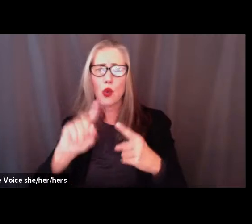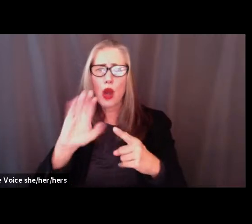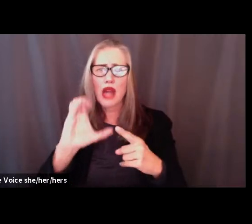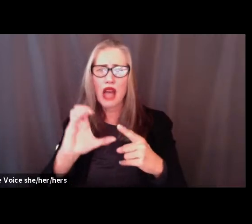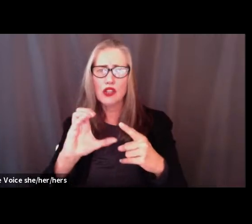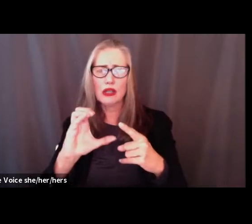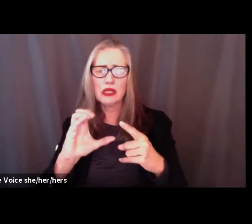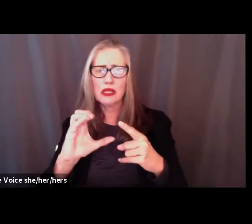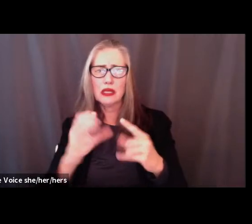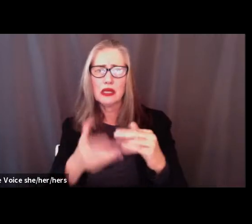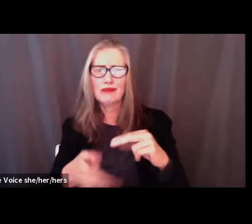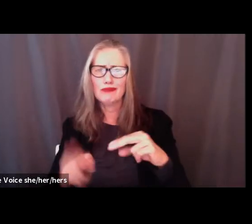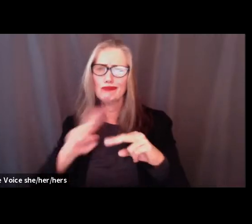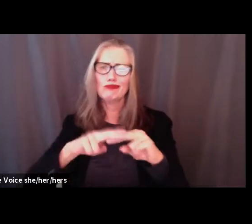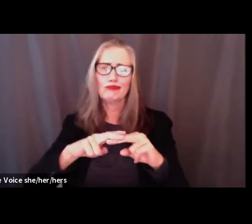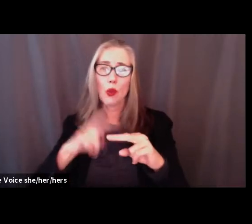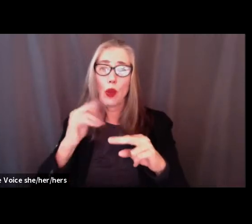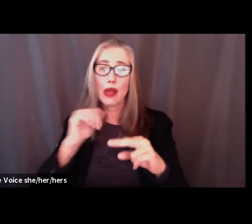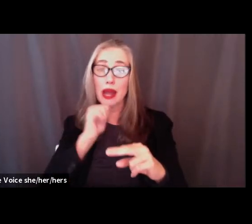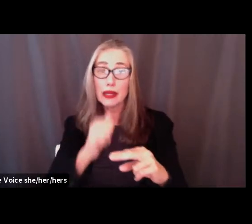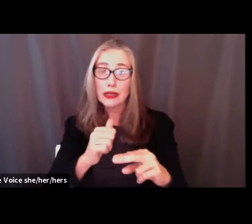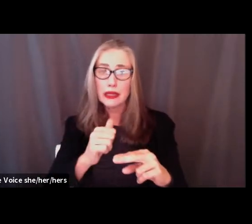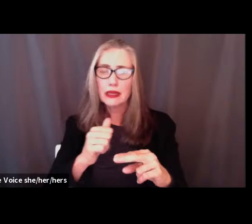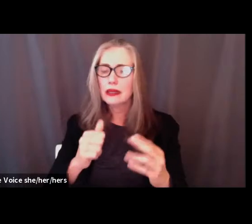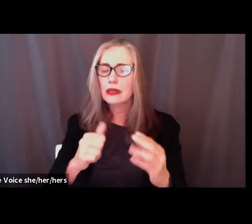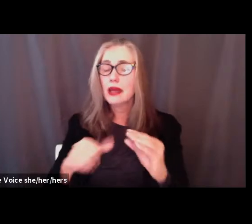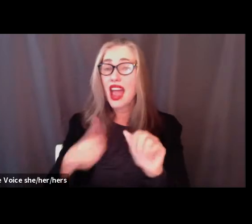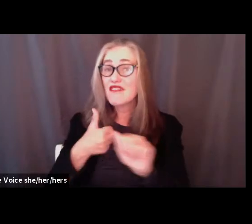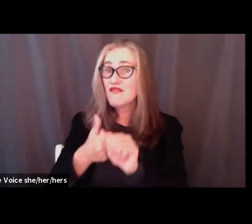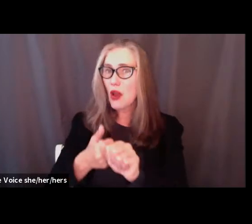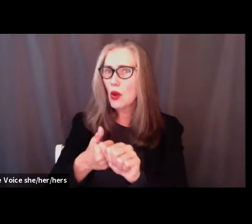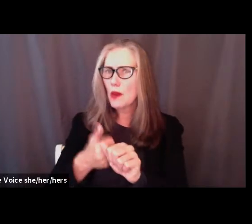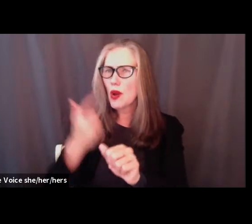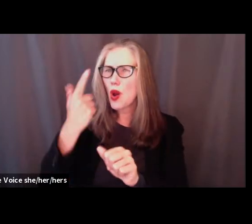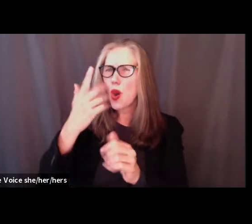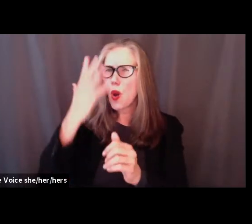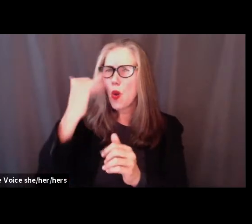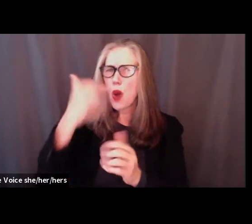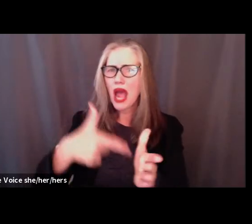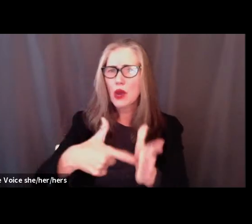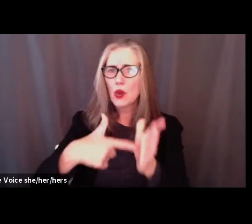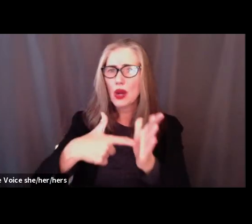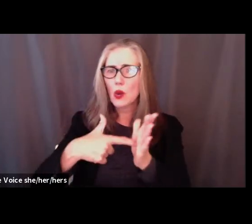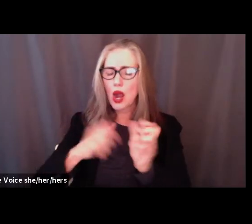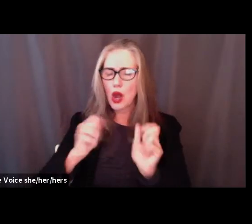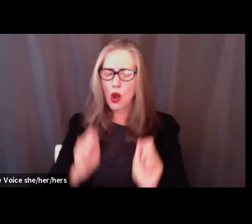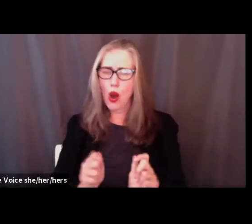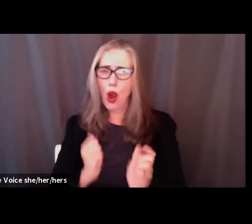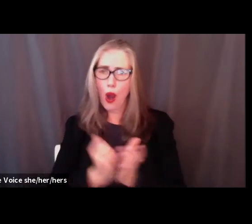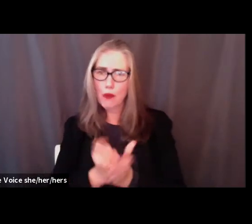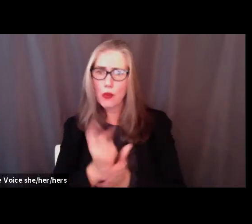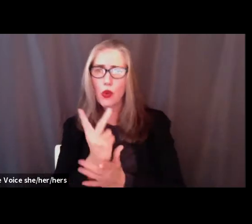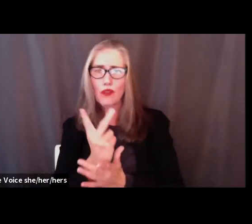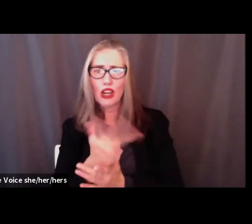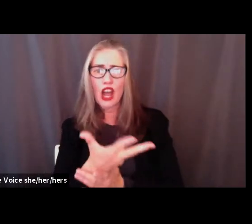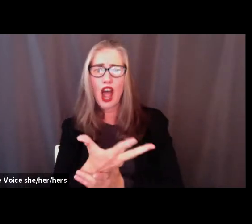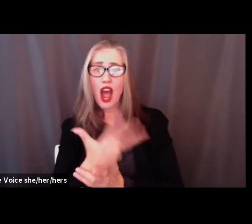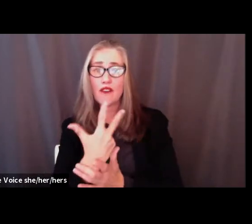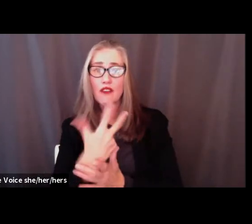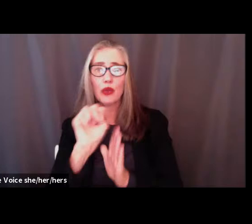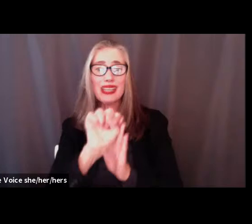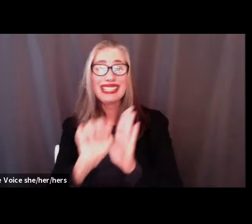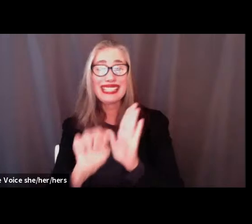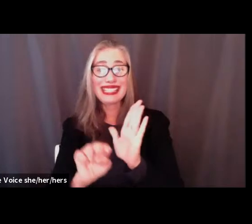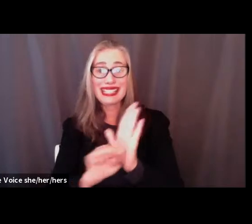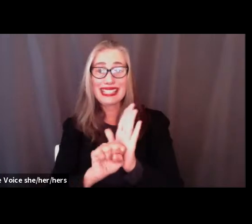My follow-up question about that, why does it need the approval of at least 3 statewide